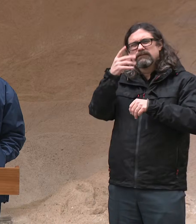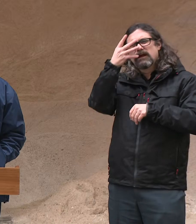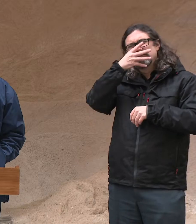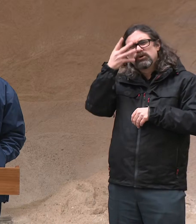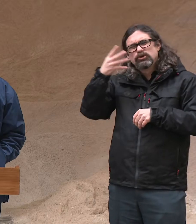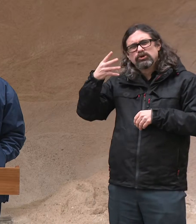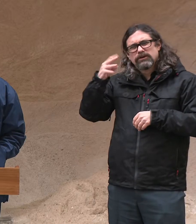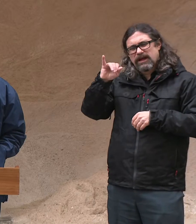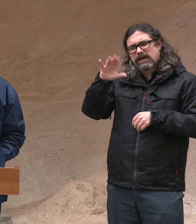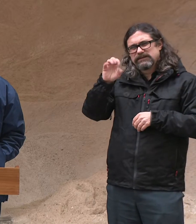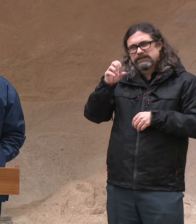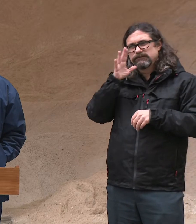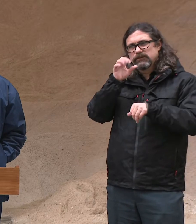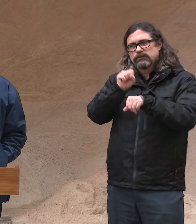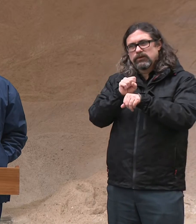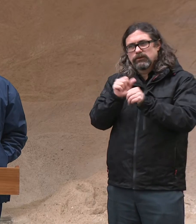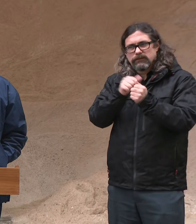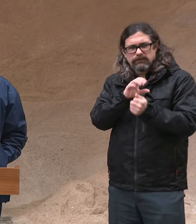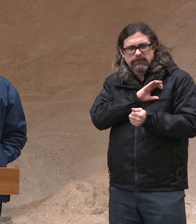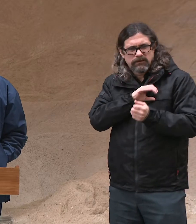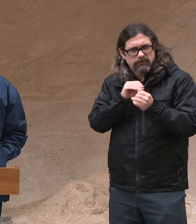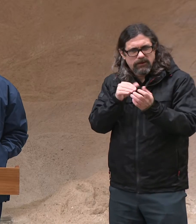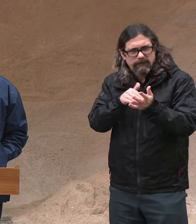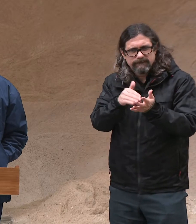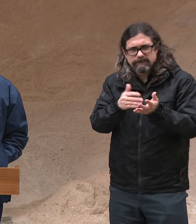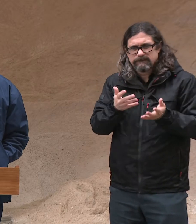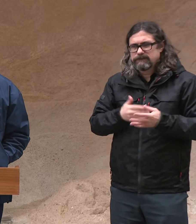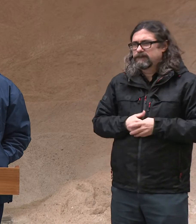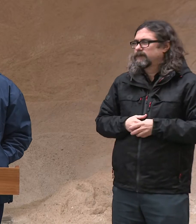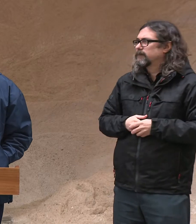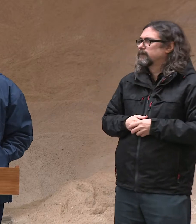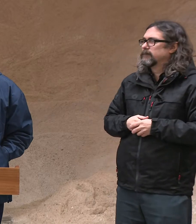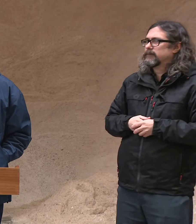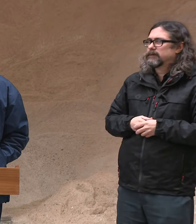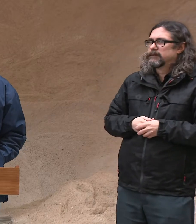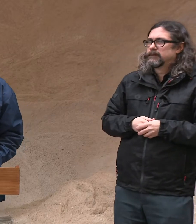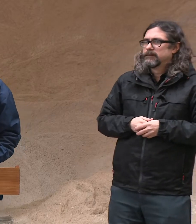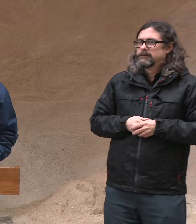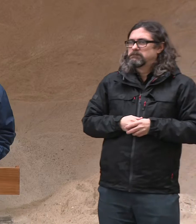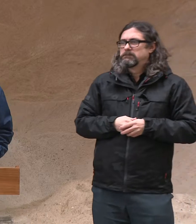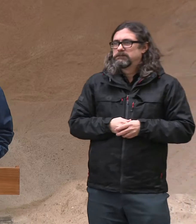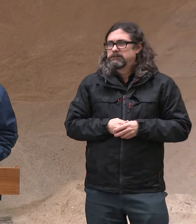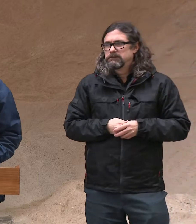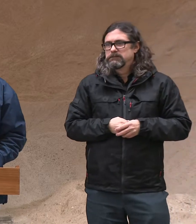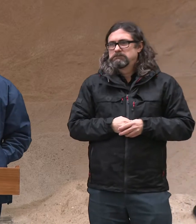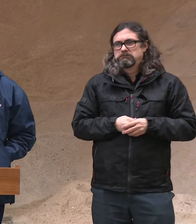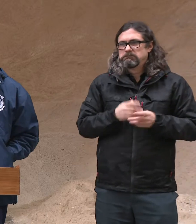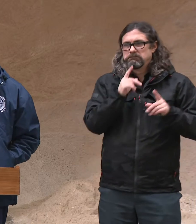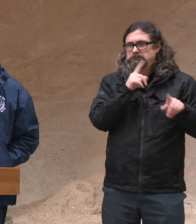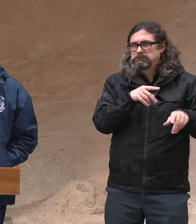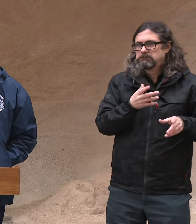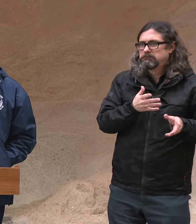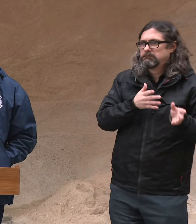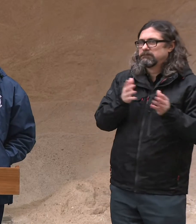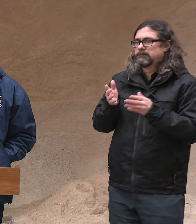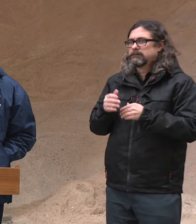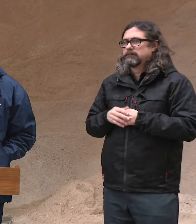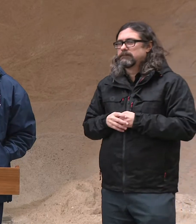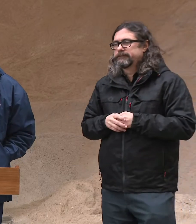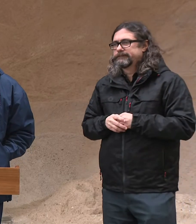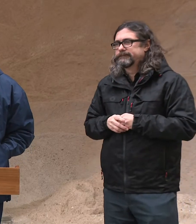over and over again about the cooperation of city agencies. The law is the law. Get the next question. Yes, how are you?